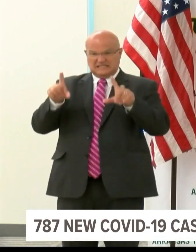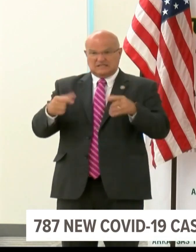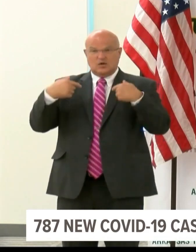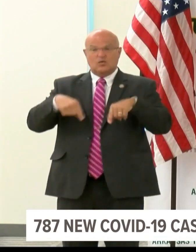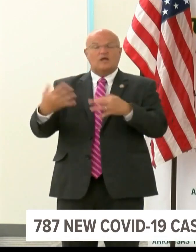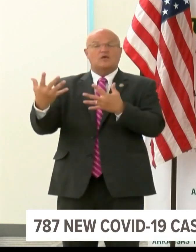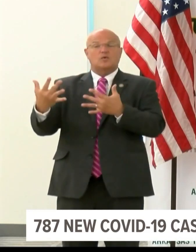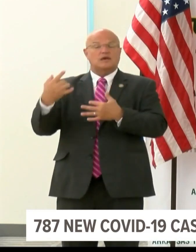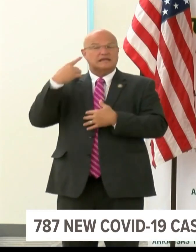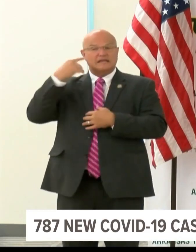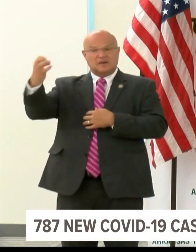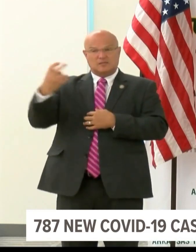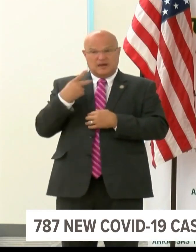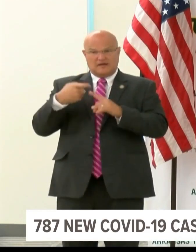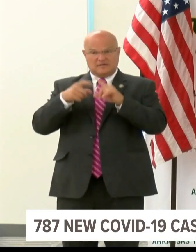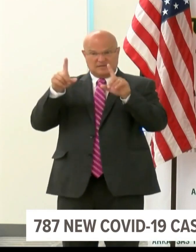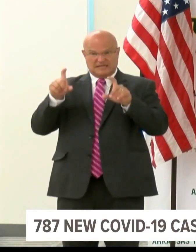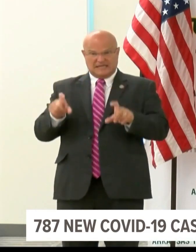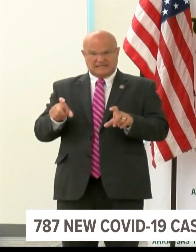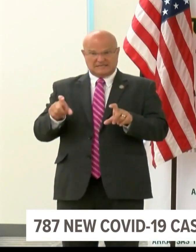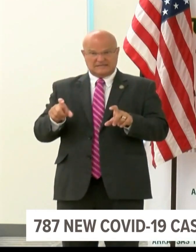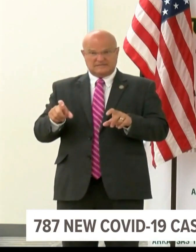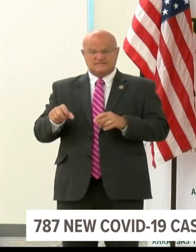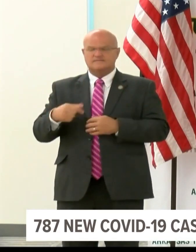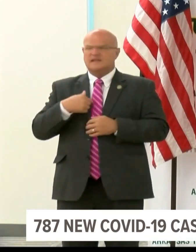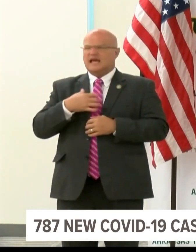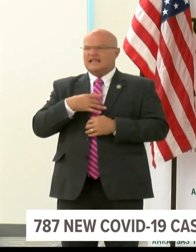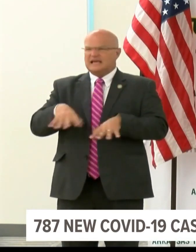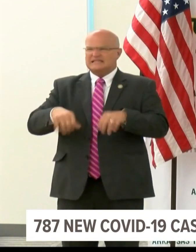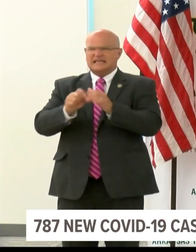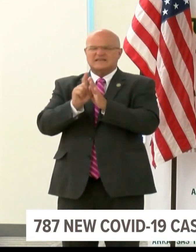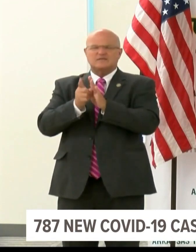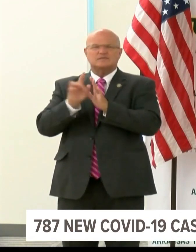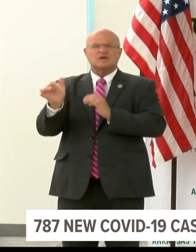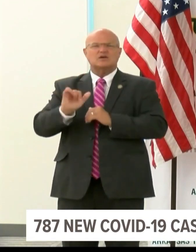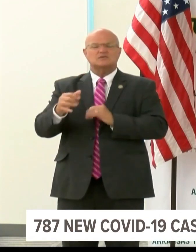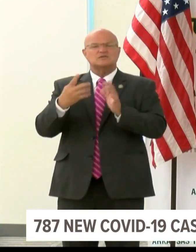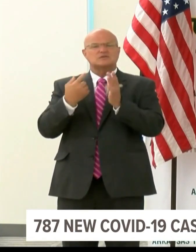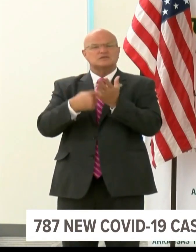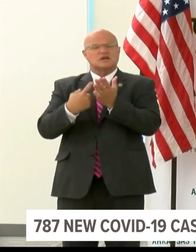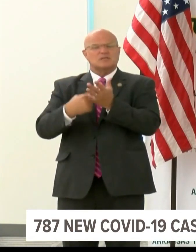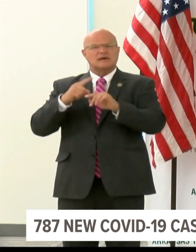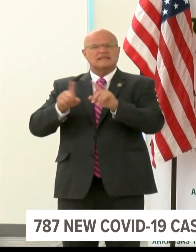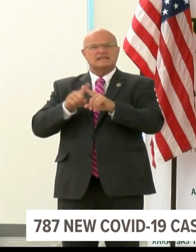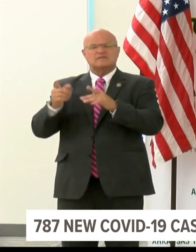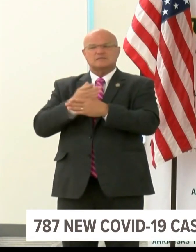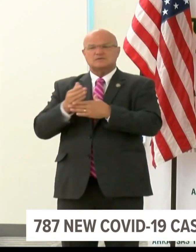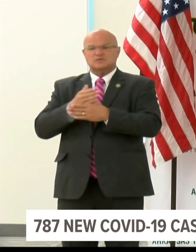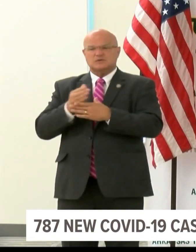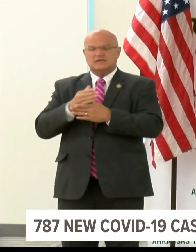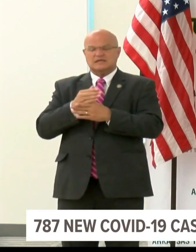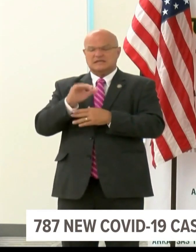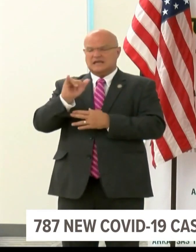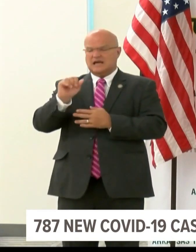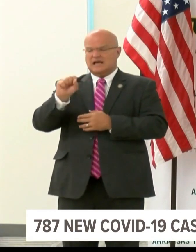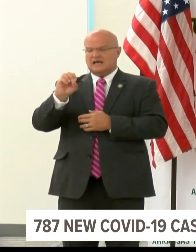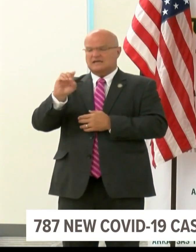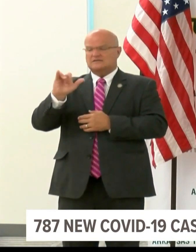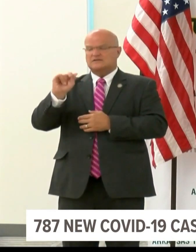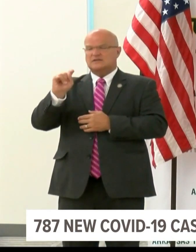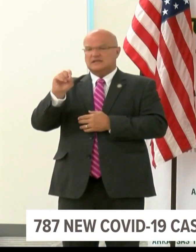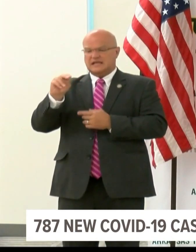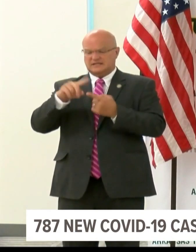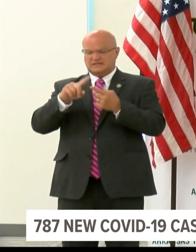while they're waiting for the test. And I'd like to take a few moments also to talk about the difference between isolation and